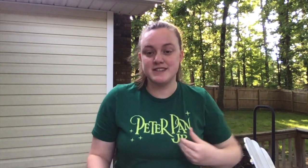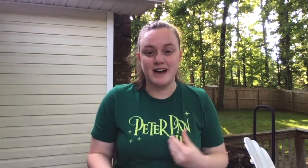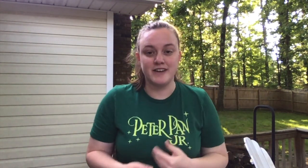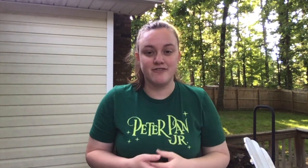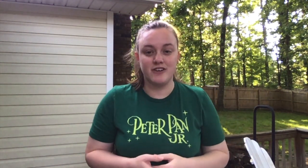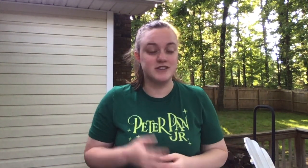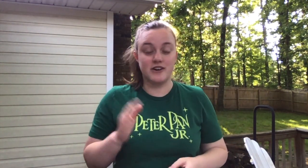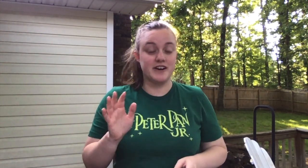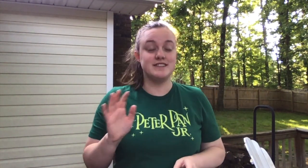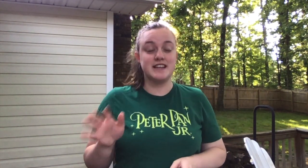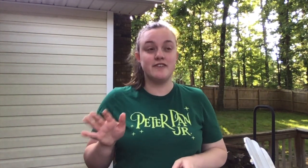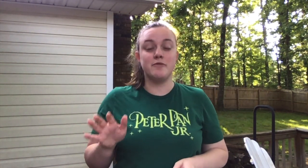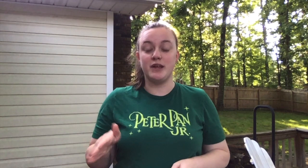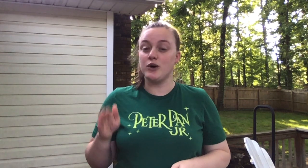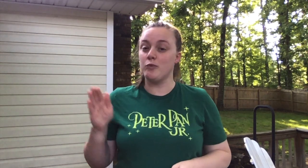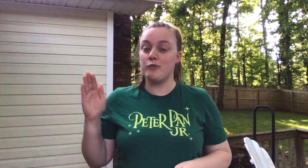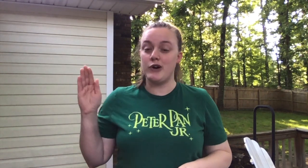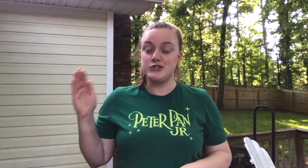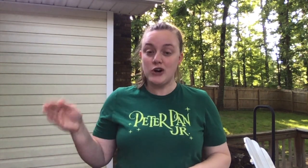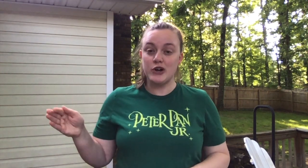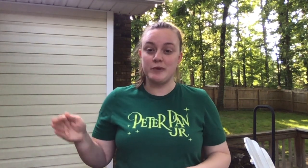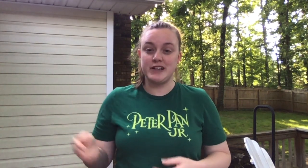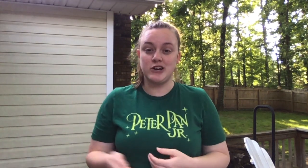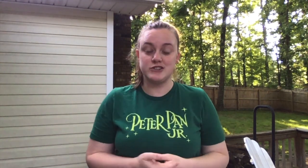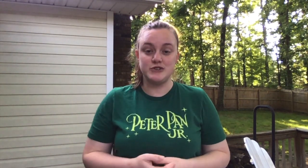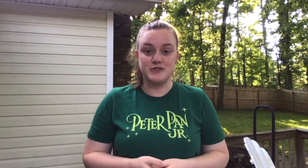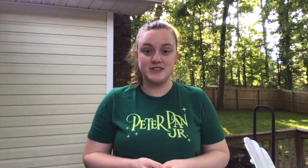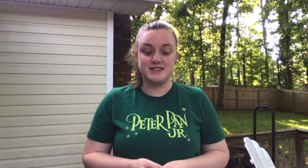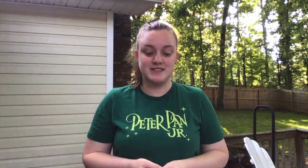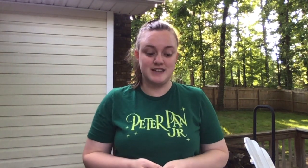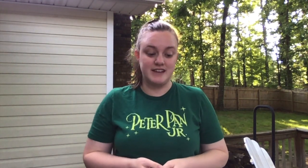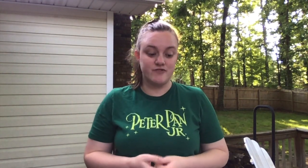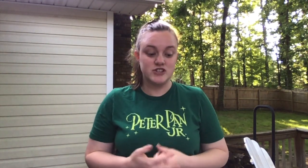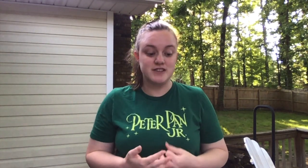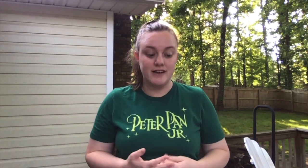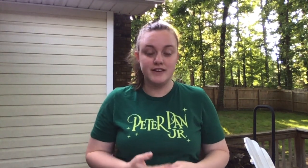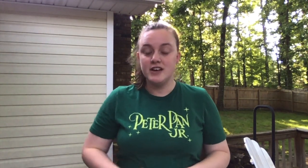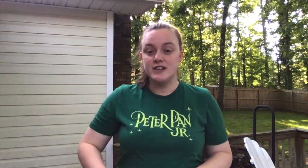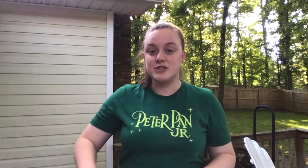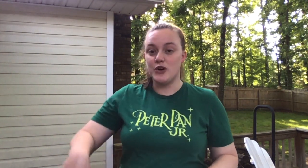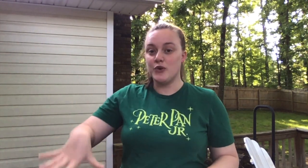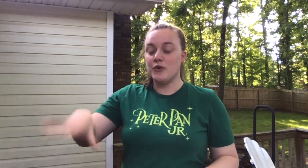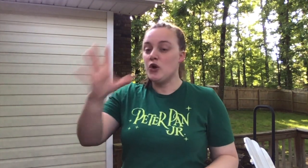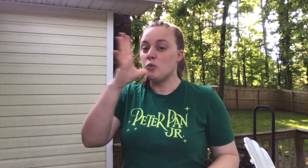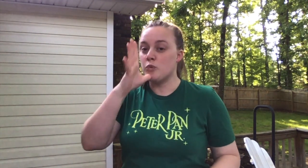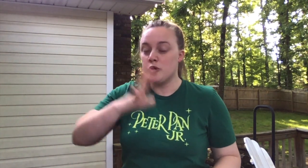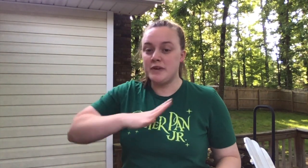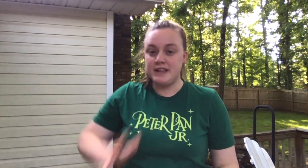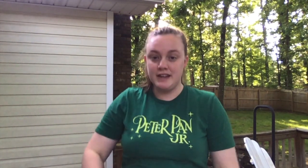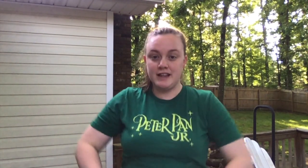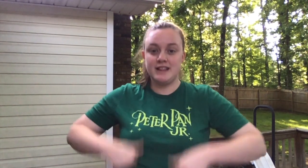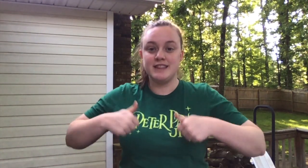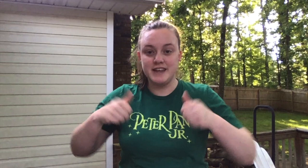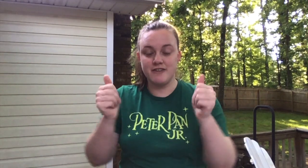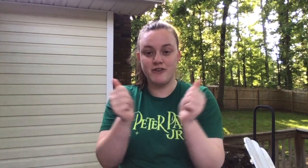sign. Sorry, instead of it being a daughter, we can also do this sign for son. So, woman live